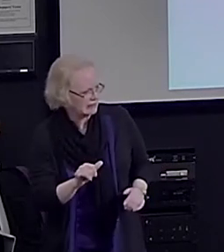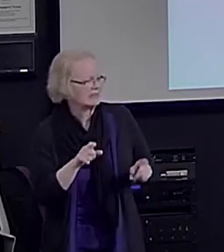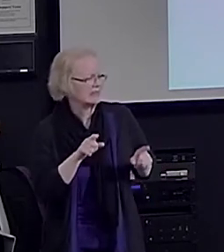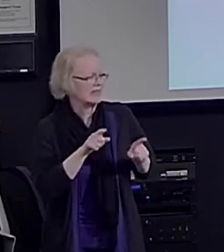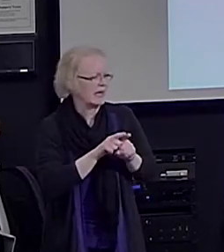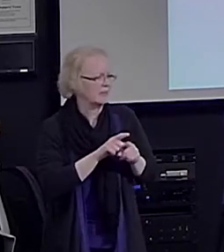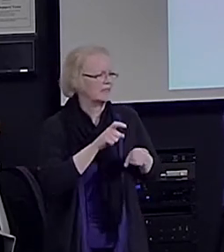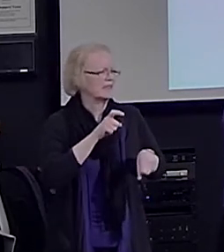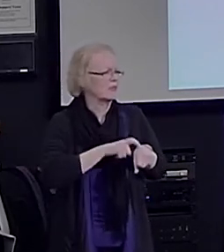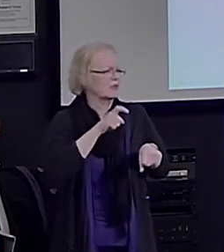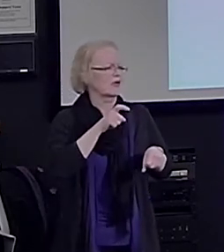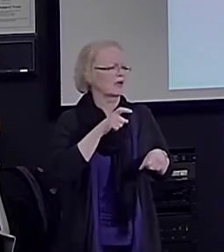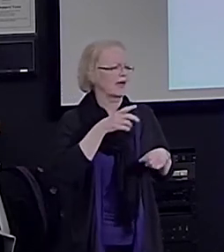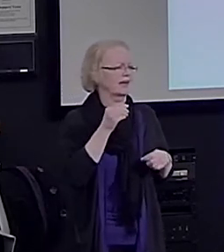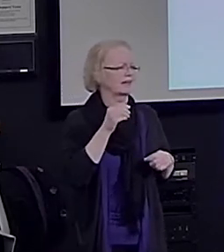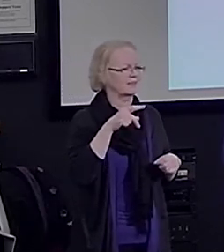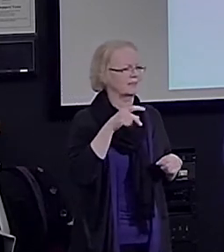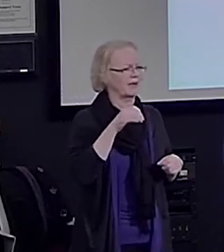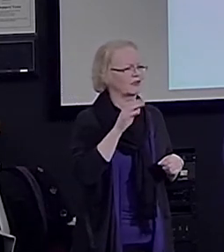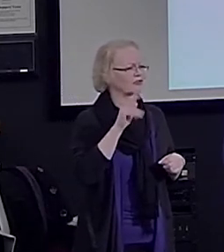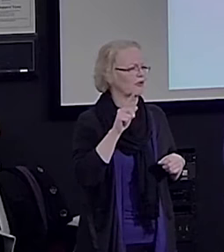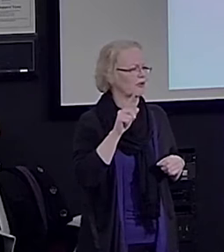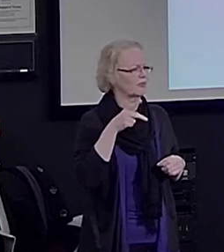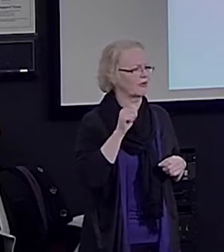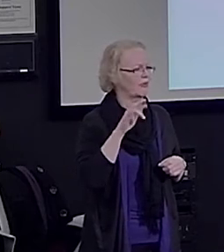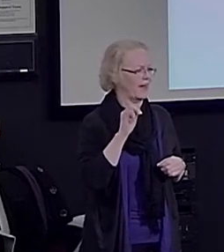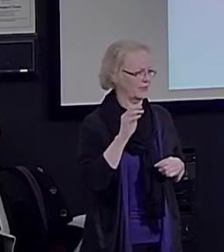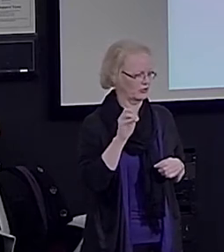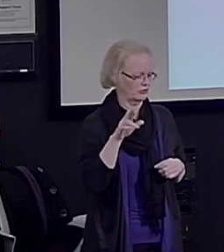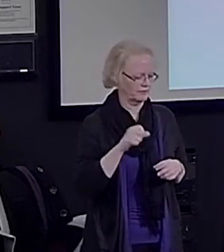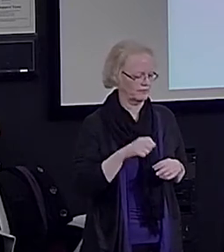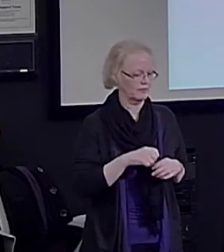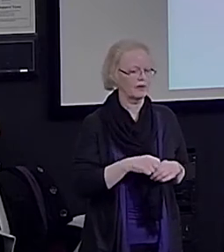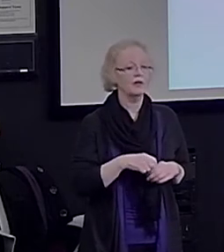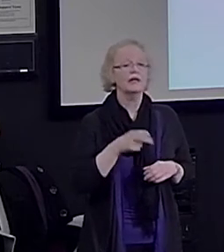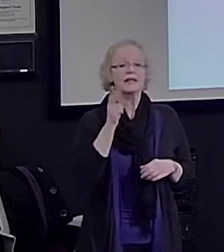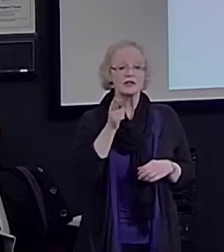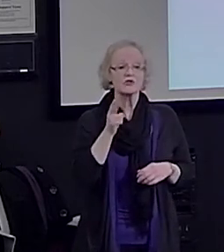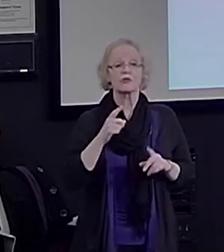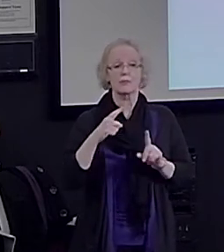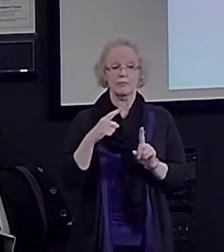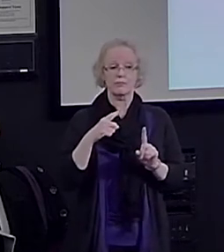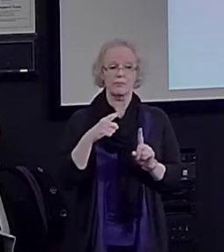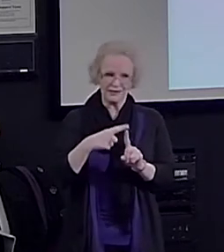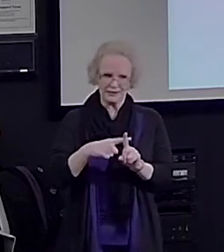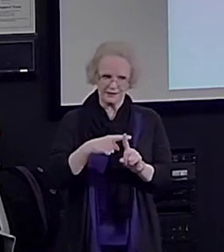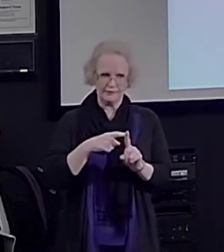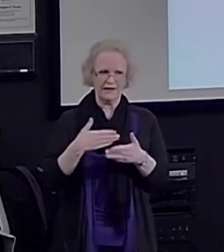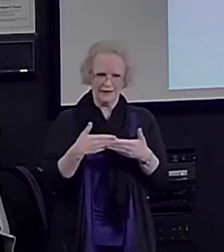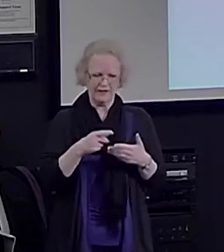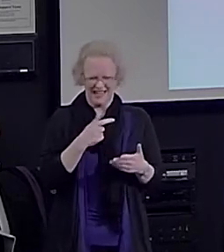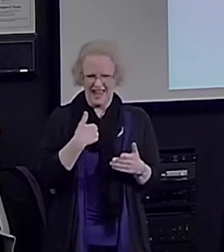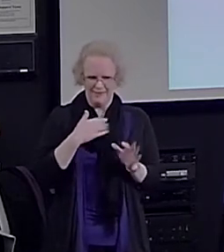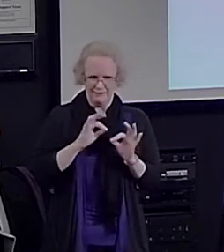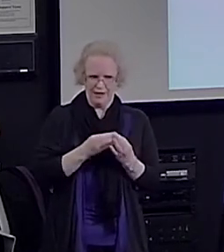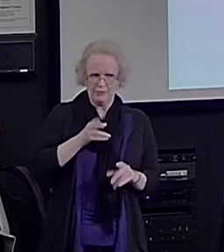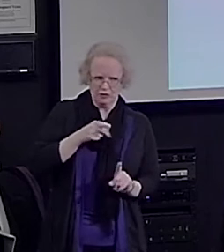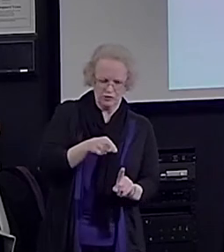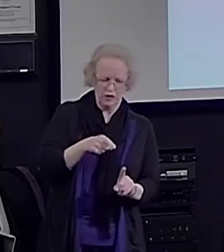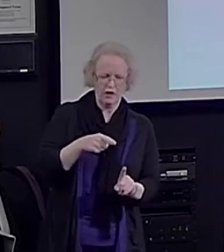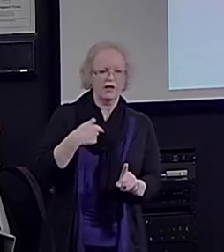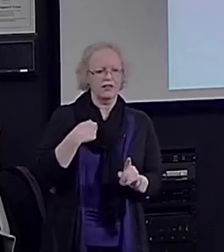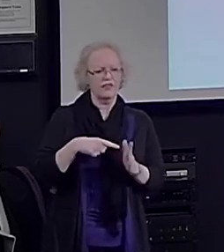um there is family history positive infants showed um attenuated activity in the